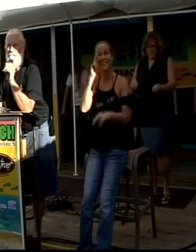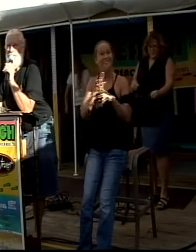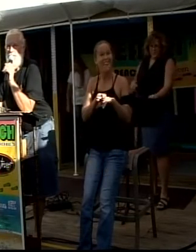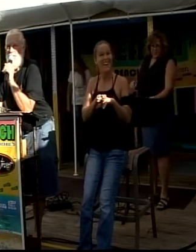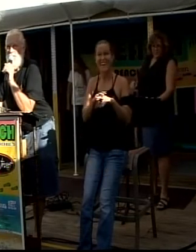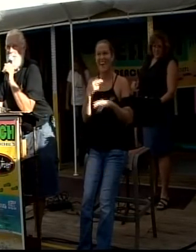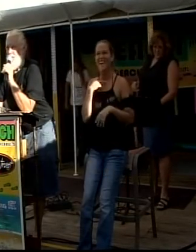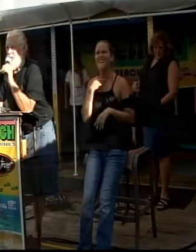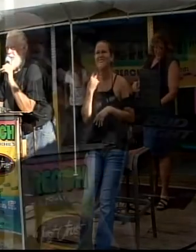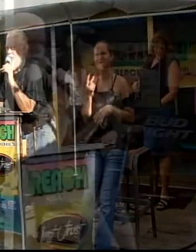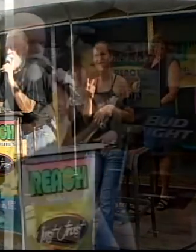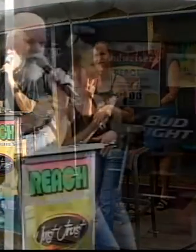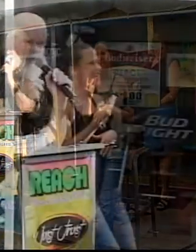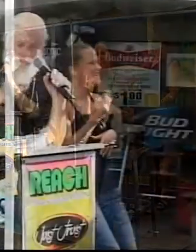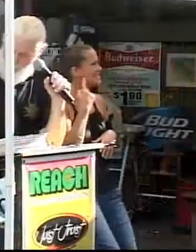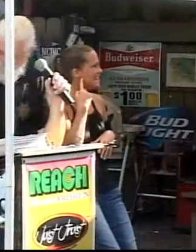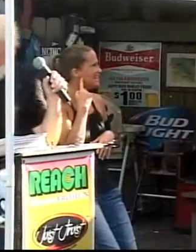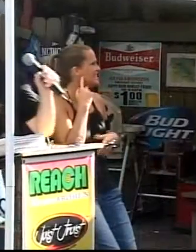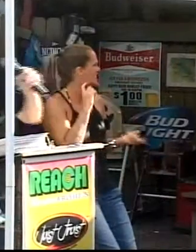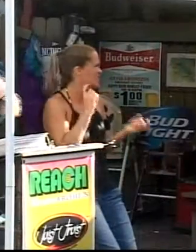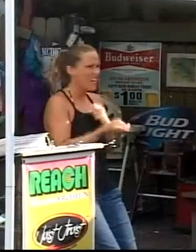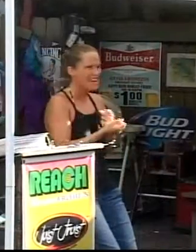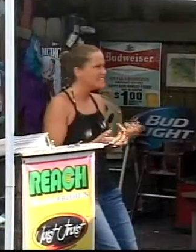change everything? Let's start over.